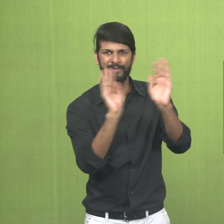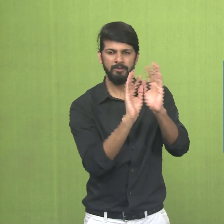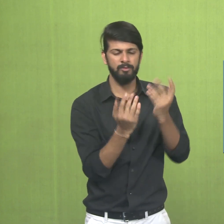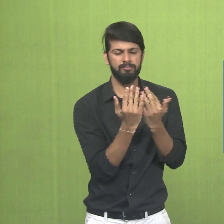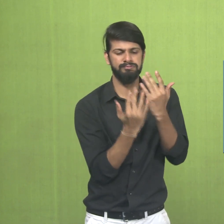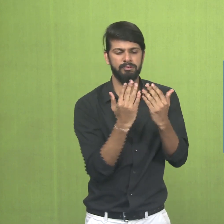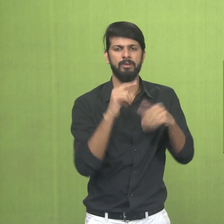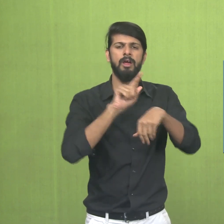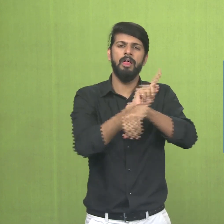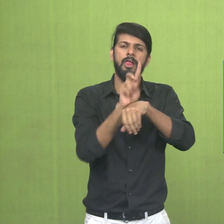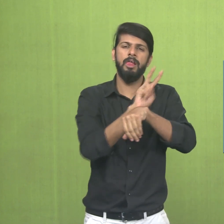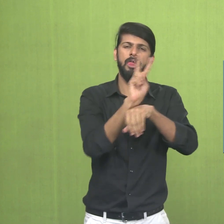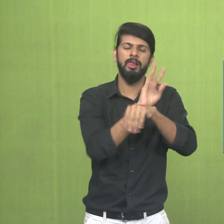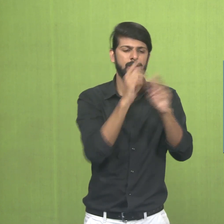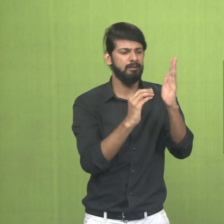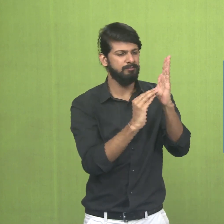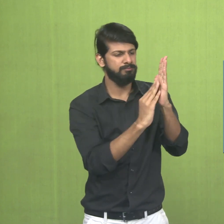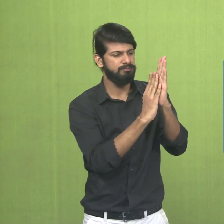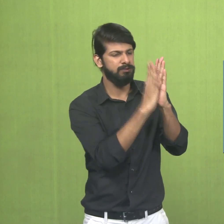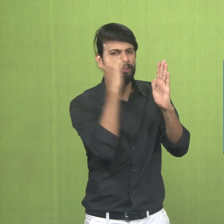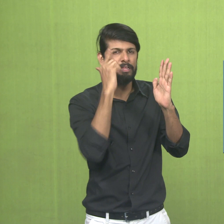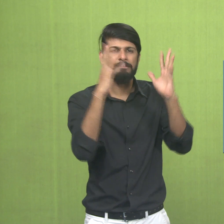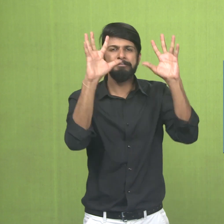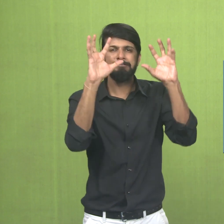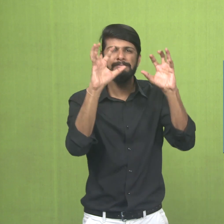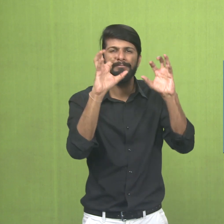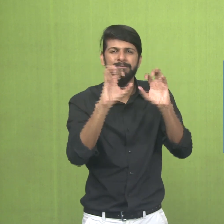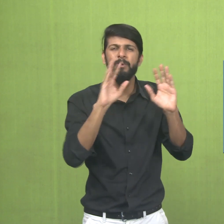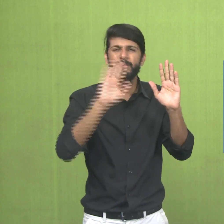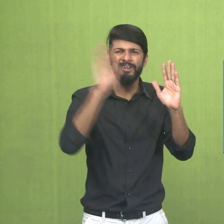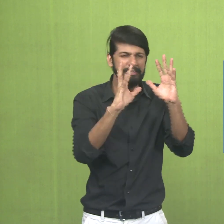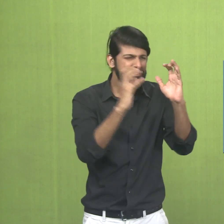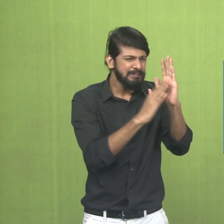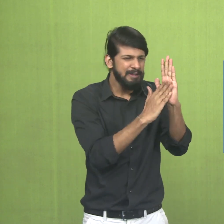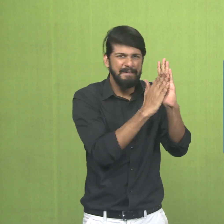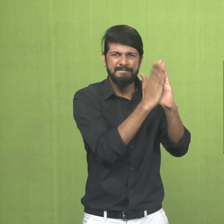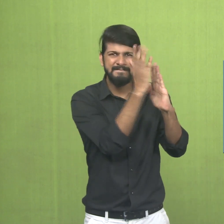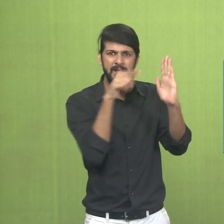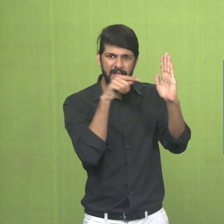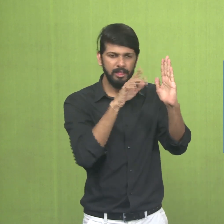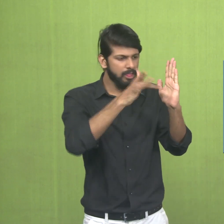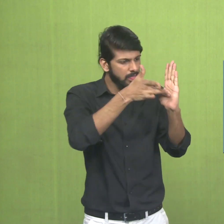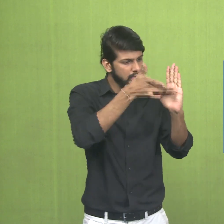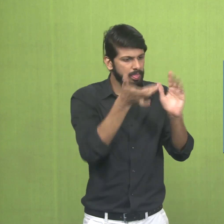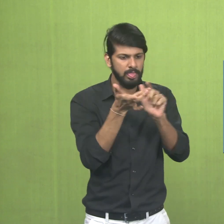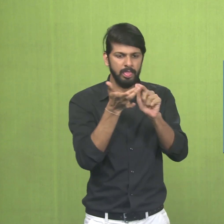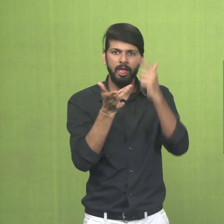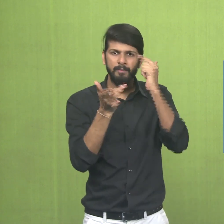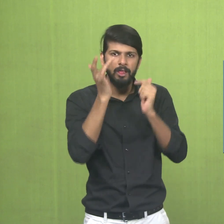flame in some kind of a metal container, this flame would after some time leave behind a soot which is also used as